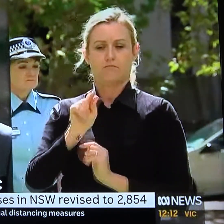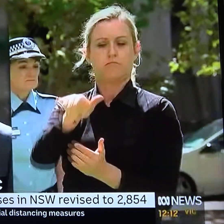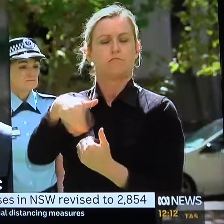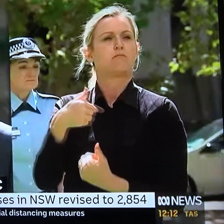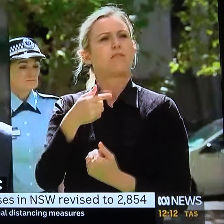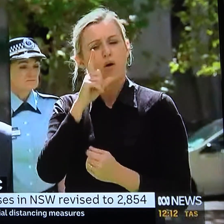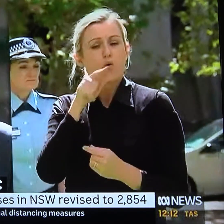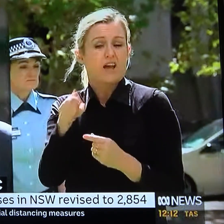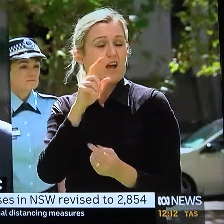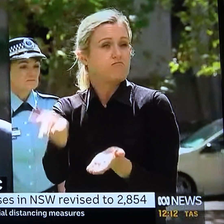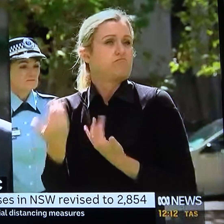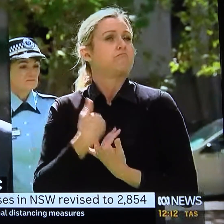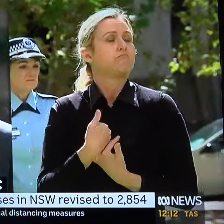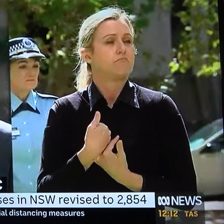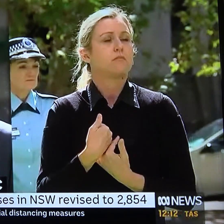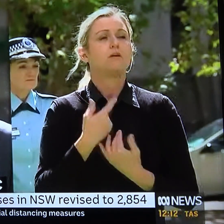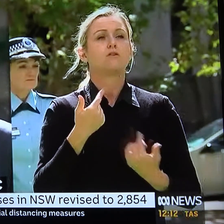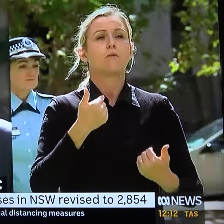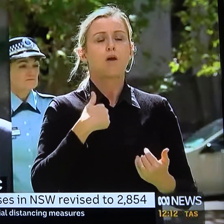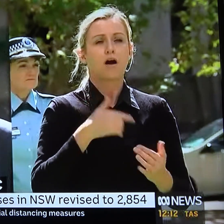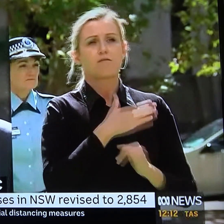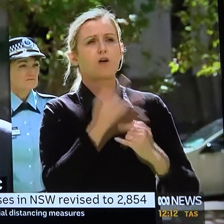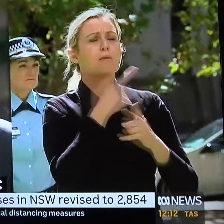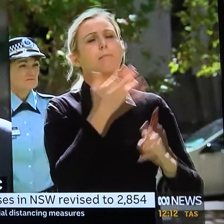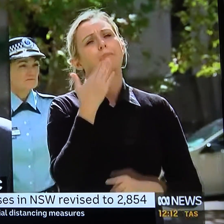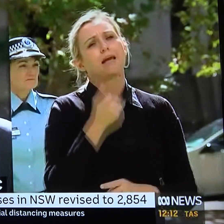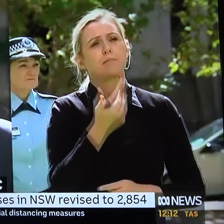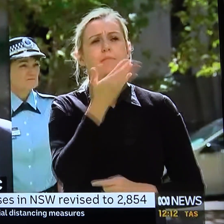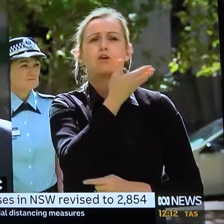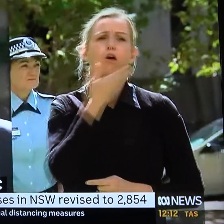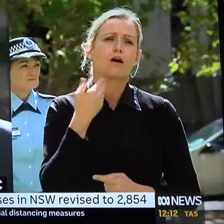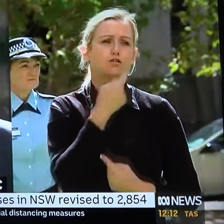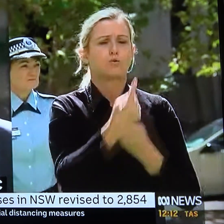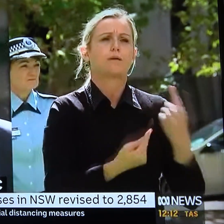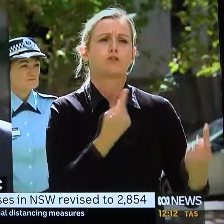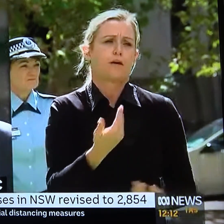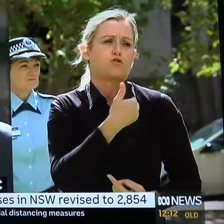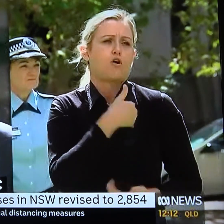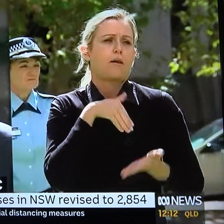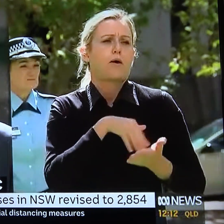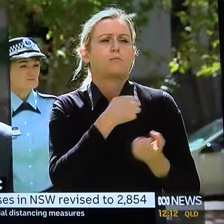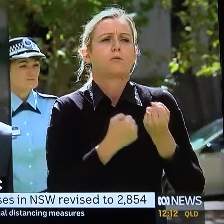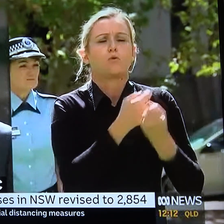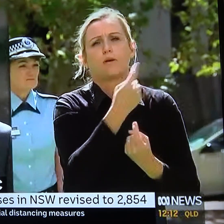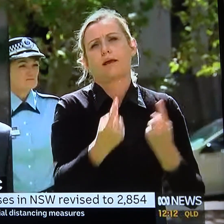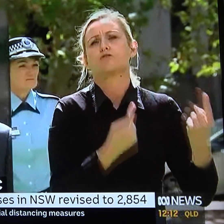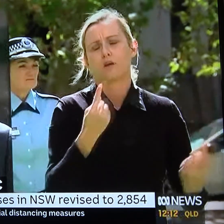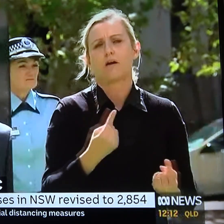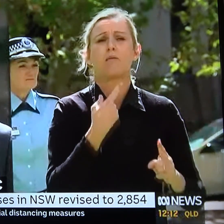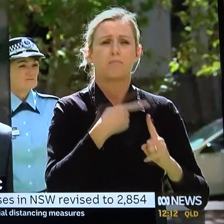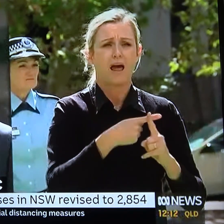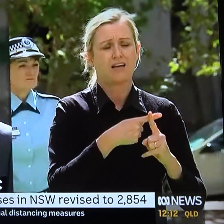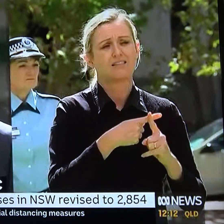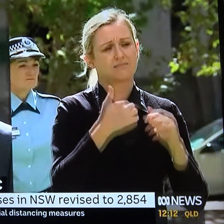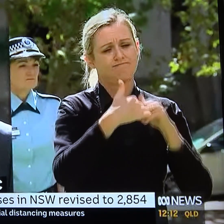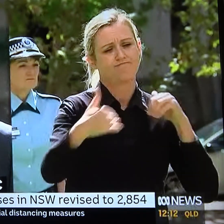because that's what we all need to keep not only ourselves safe, but our family, our friends and our community. I'm going to ask Dr. Selvey, who, as I